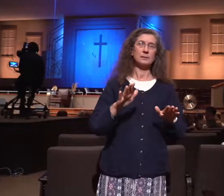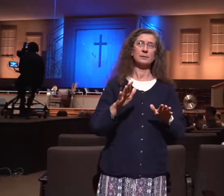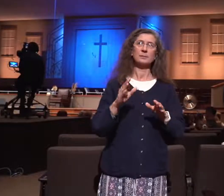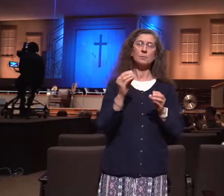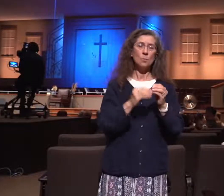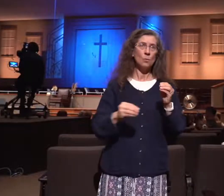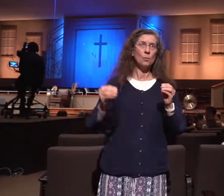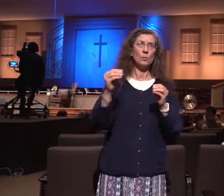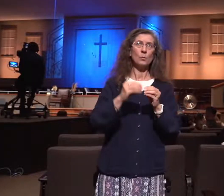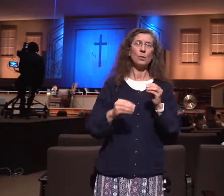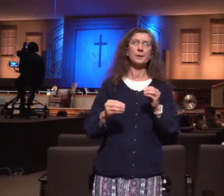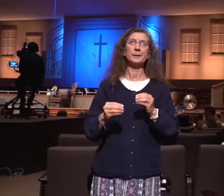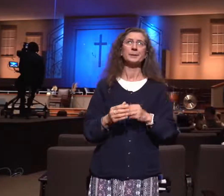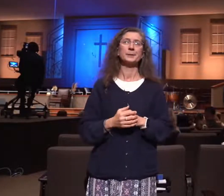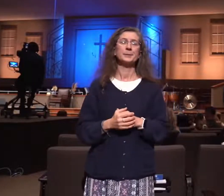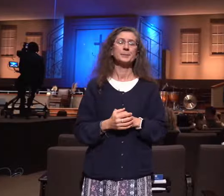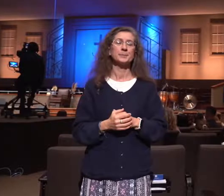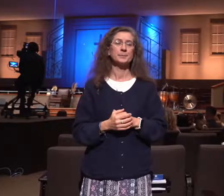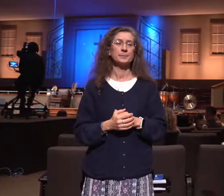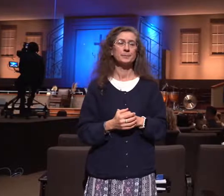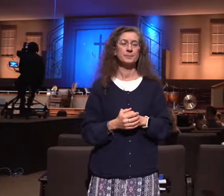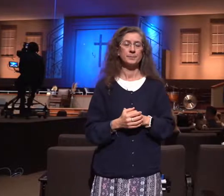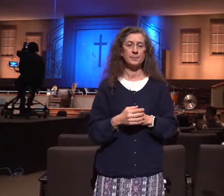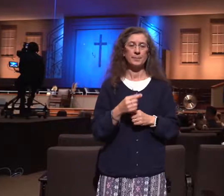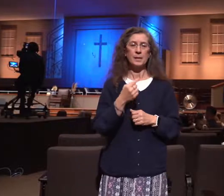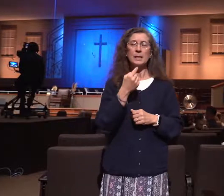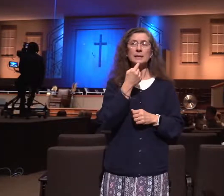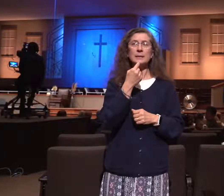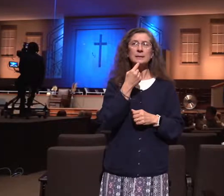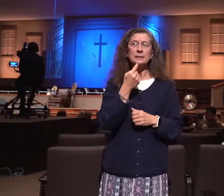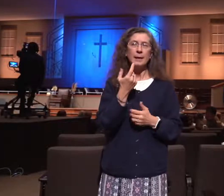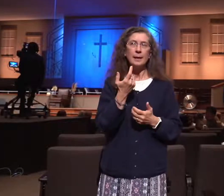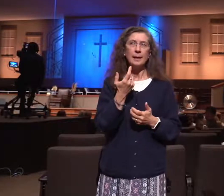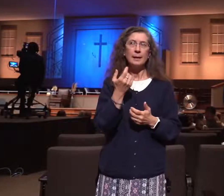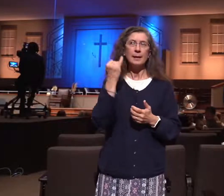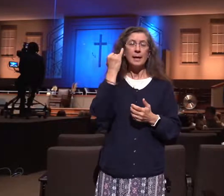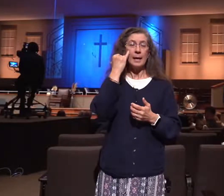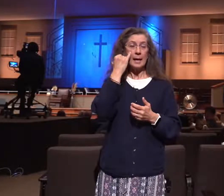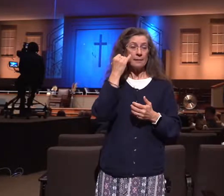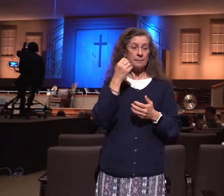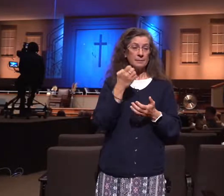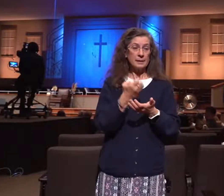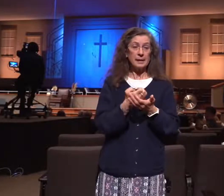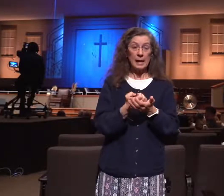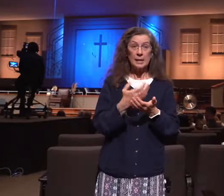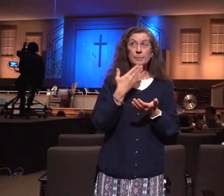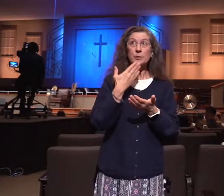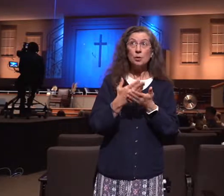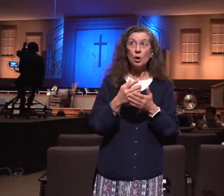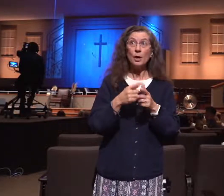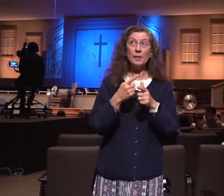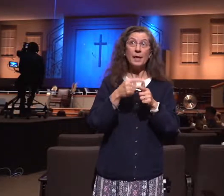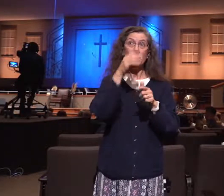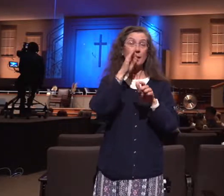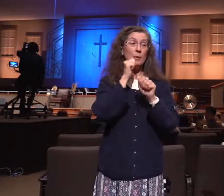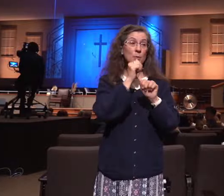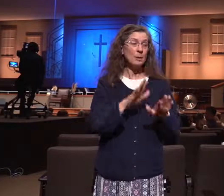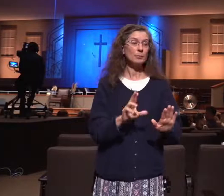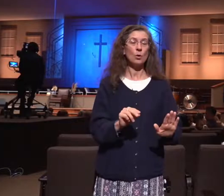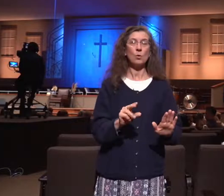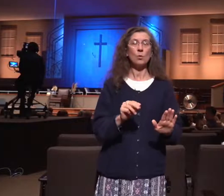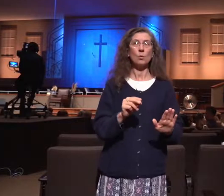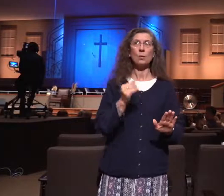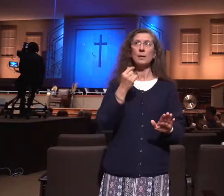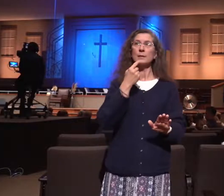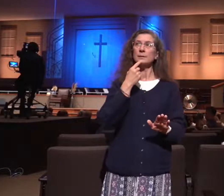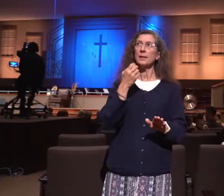bosom. Does that say, if the economy is good, give and it shall be? No. Just give and it shall be given unto you.